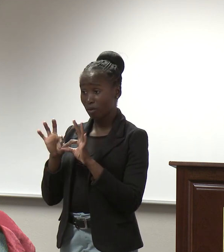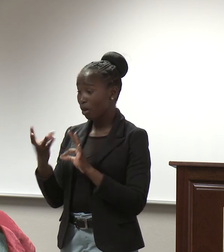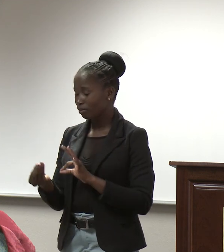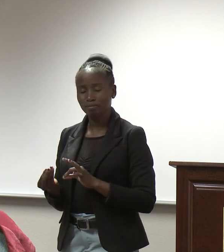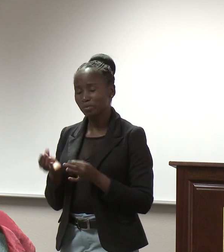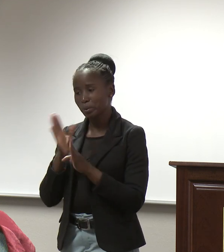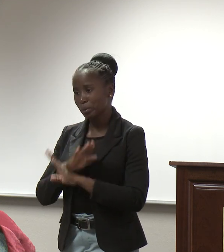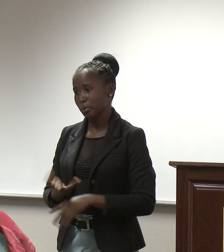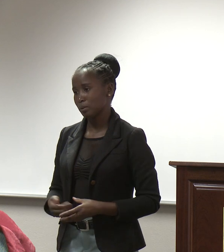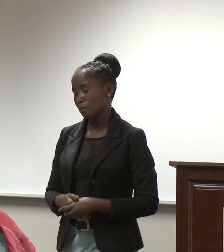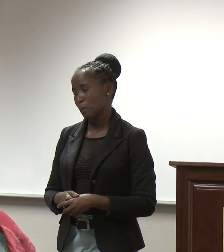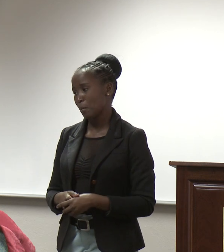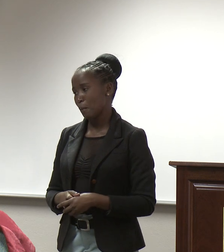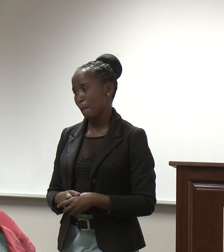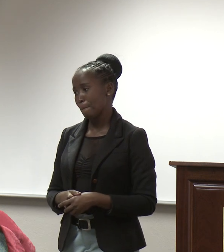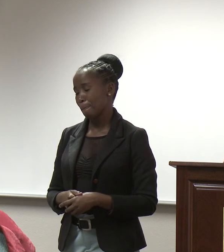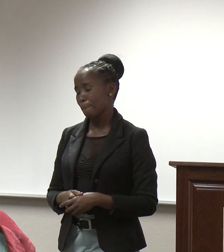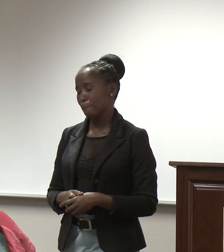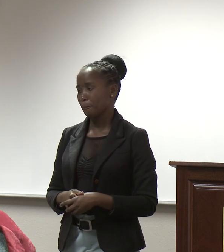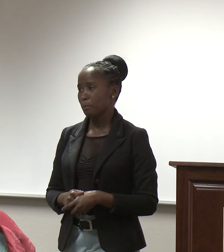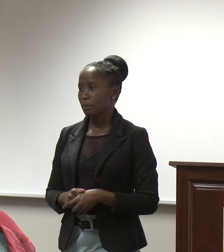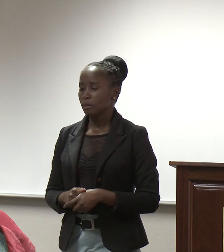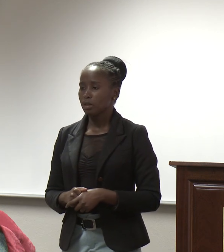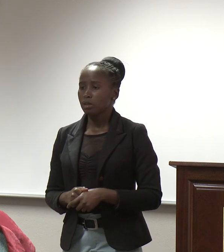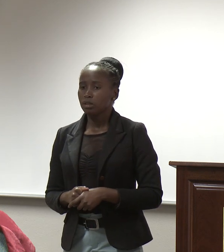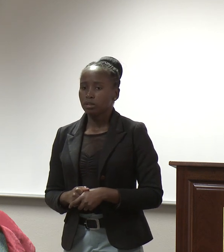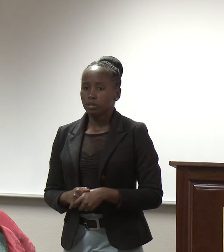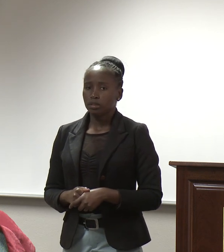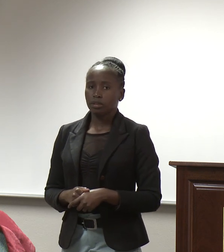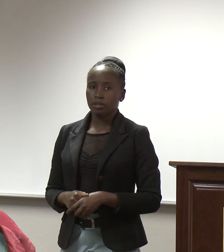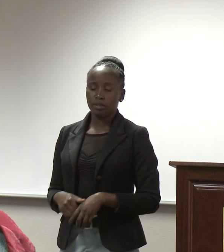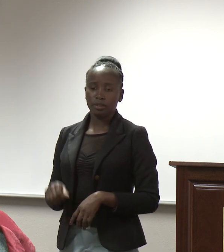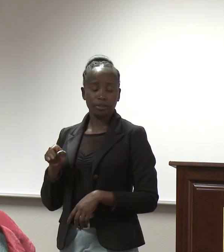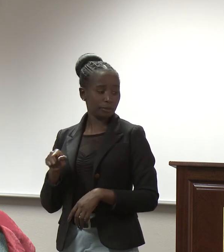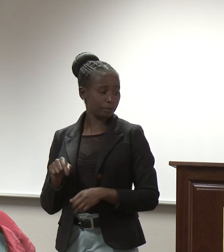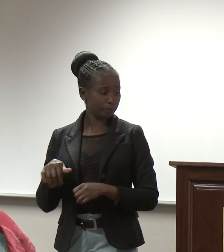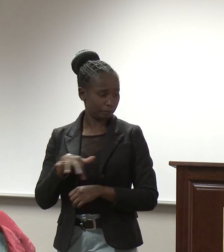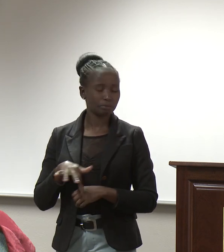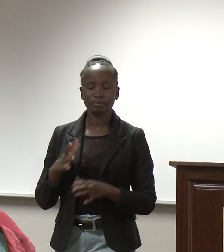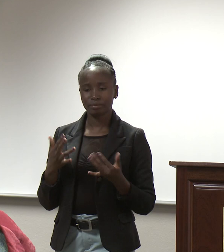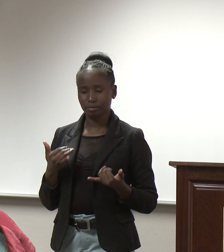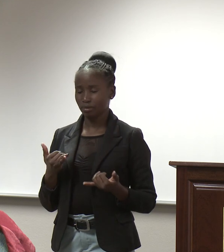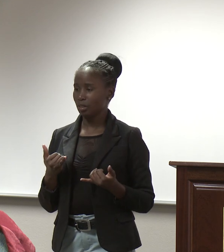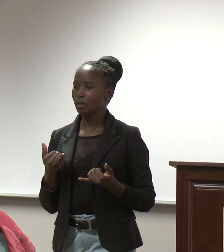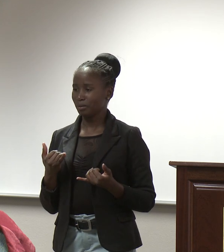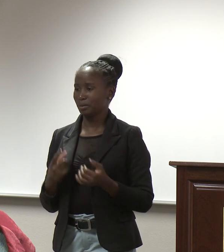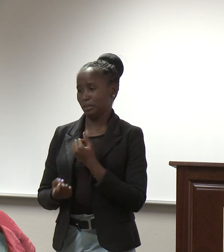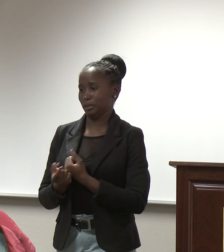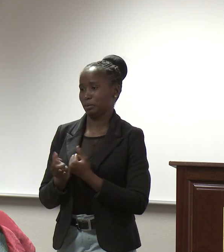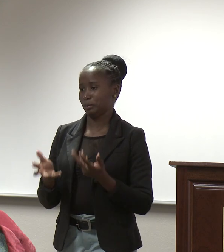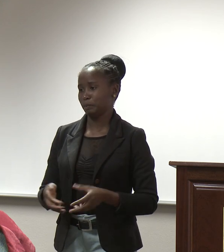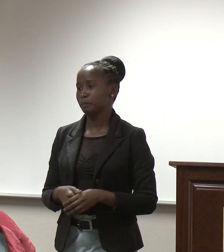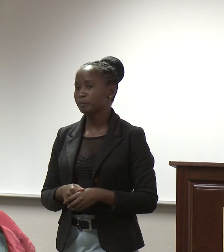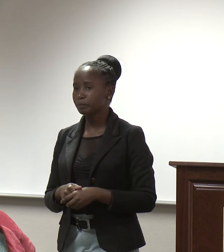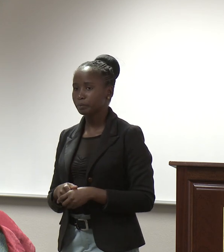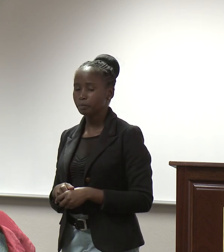much, they shouldn't, at least. So I think that this is the situation in which we are now. And the problem